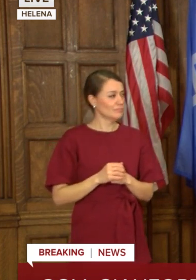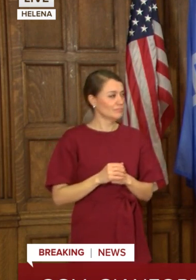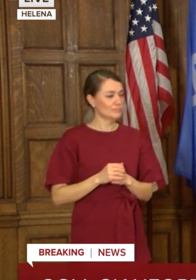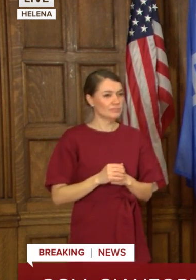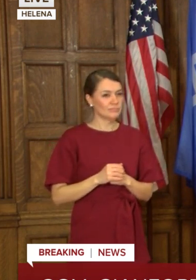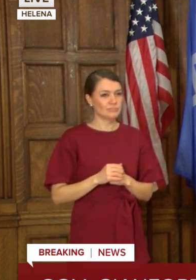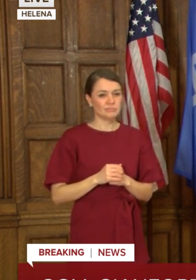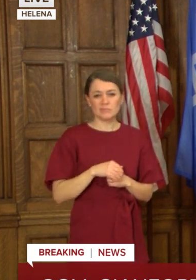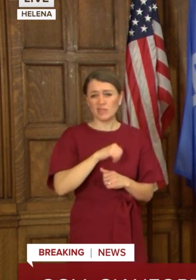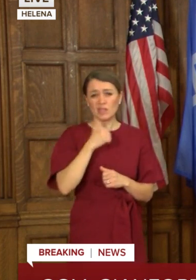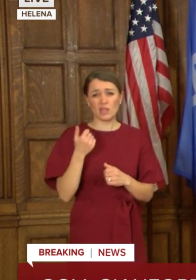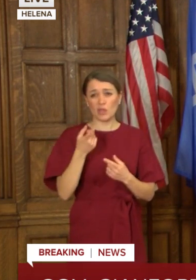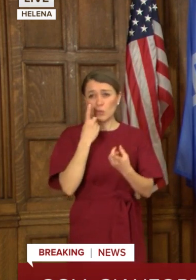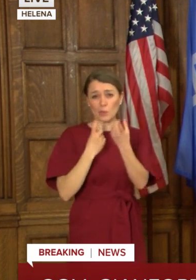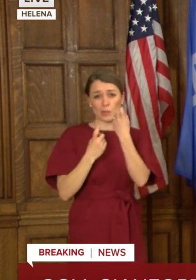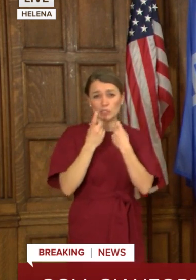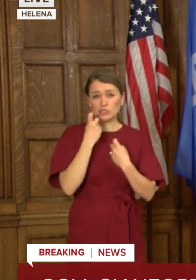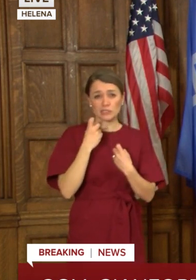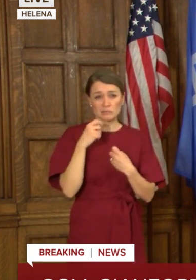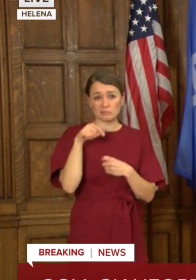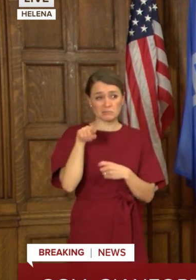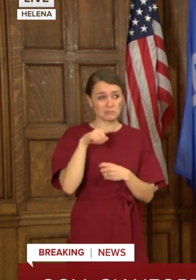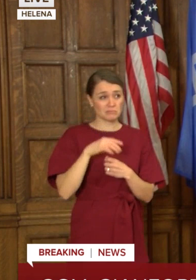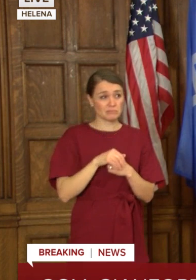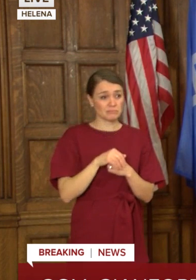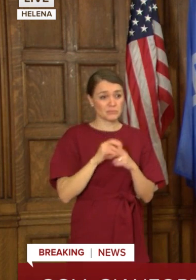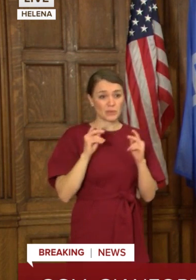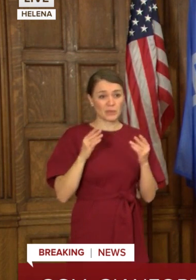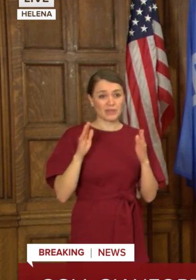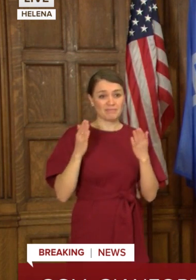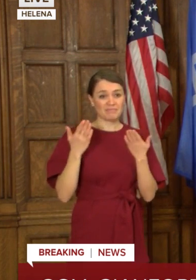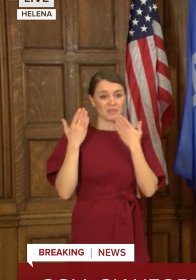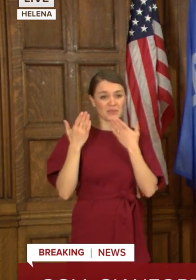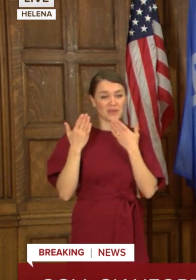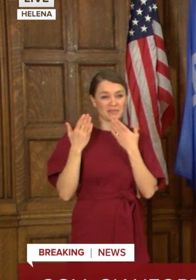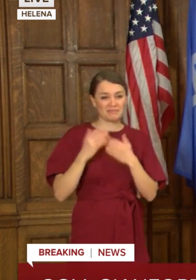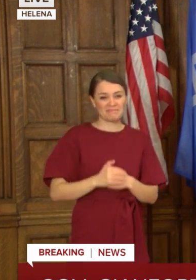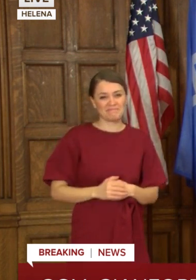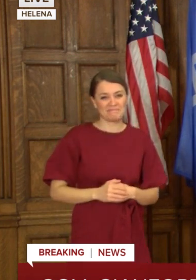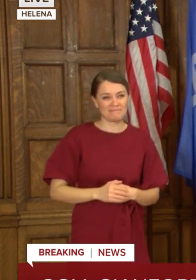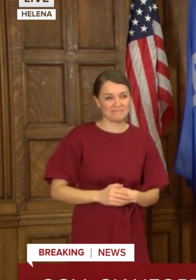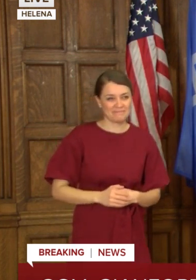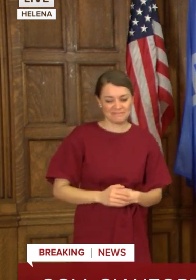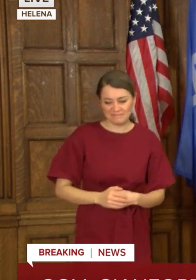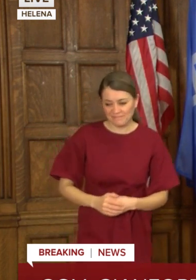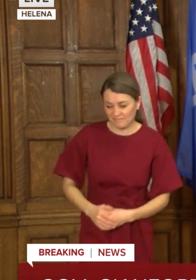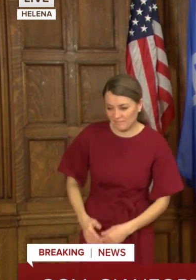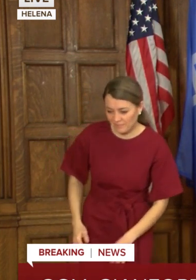Any other questions in the room here? Great. Thank you for being here today. We'll keep you posted.